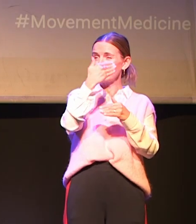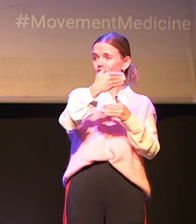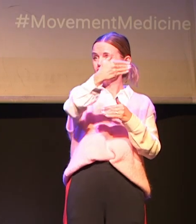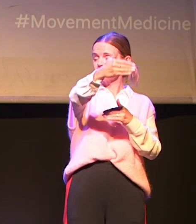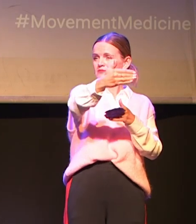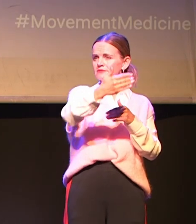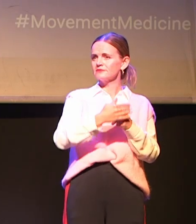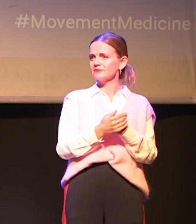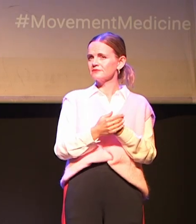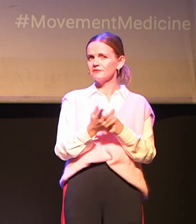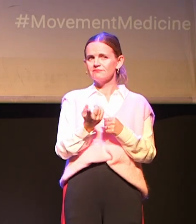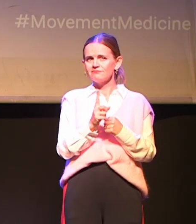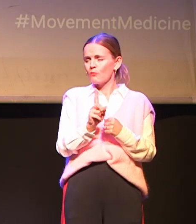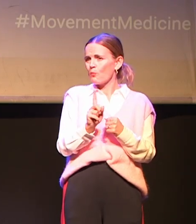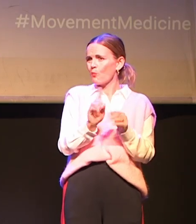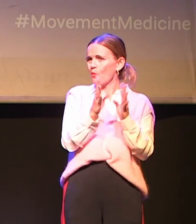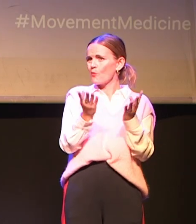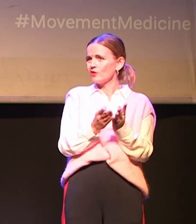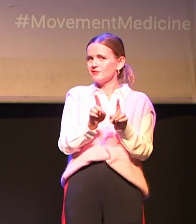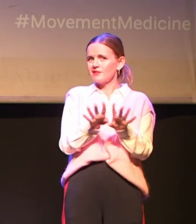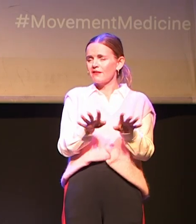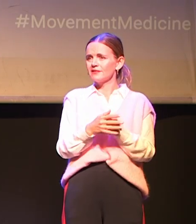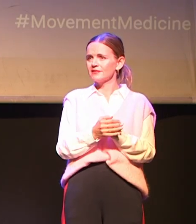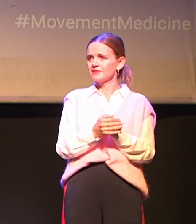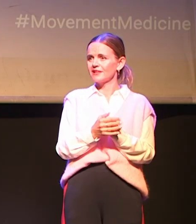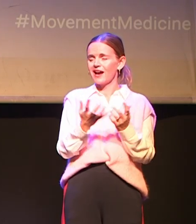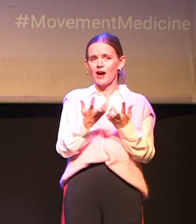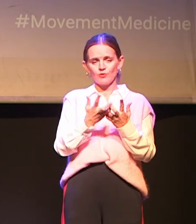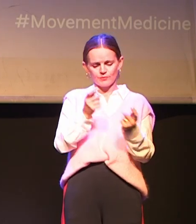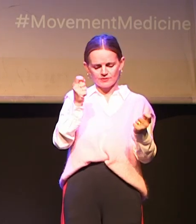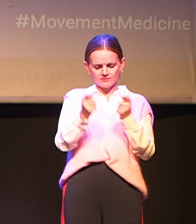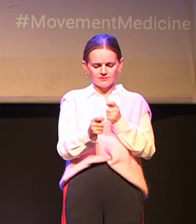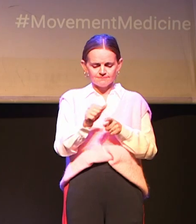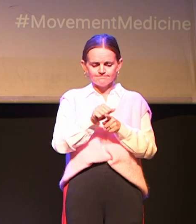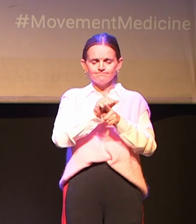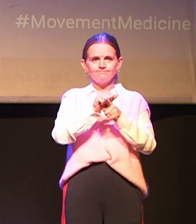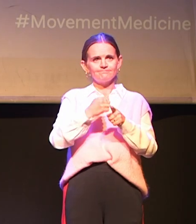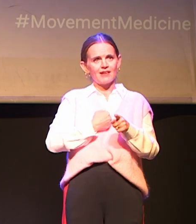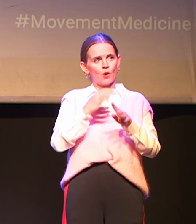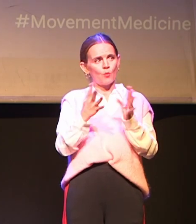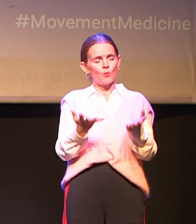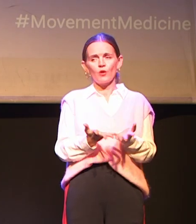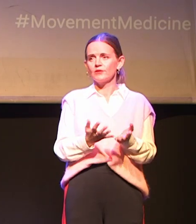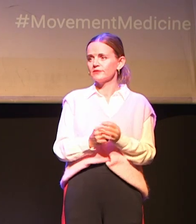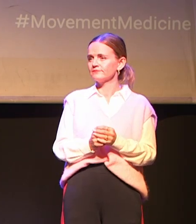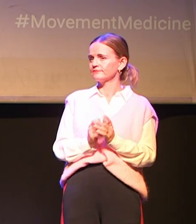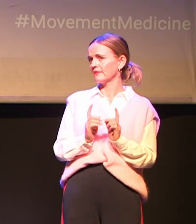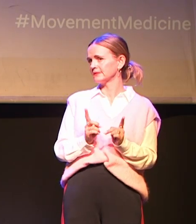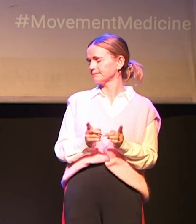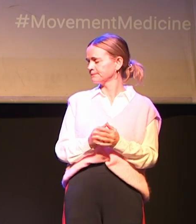worlds here. So how do we expand the worlds that we're already building here? Yeah, that's kind